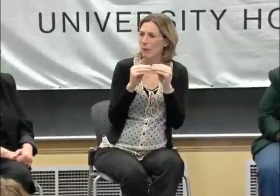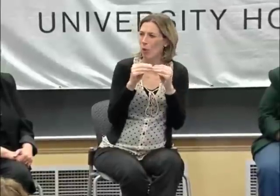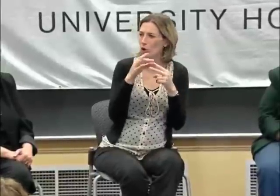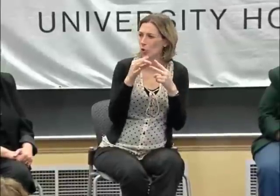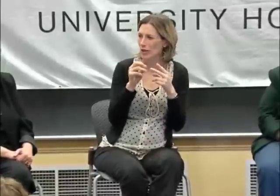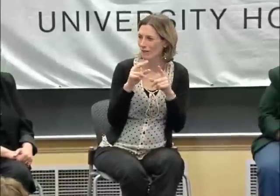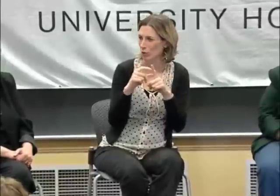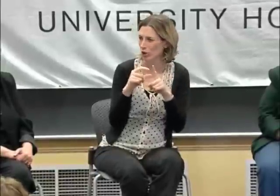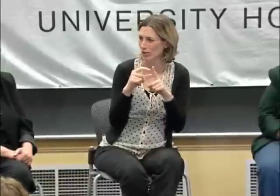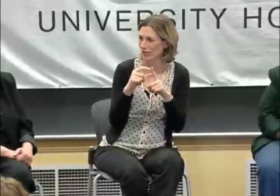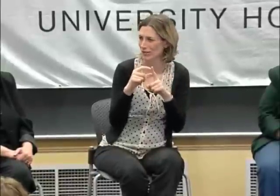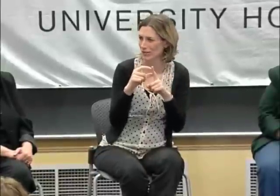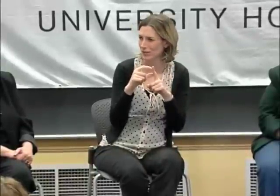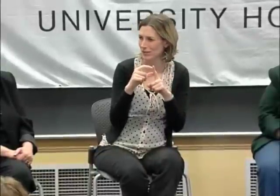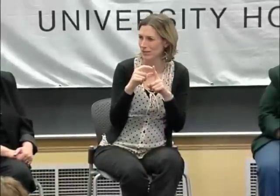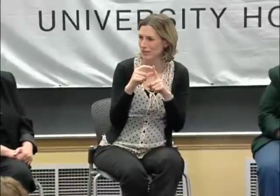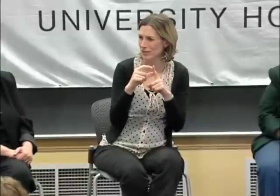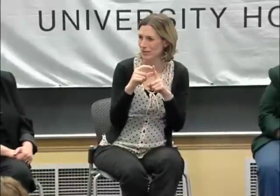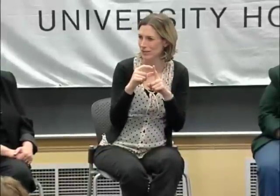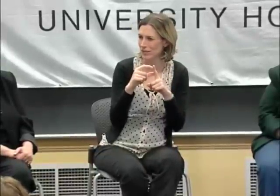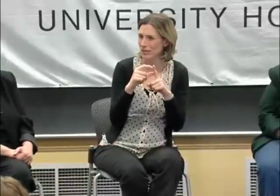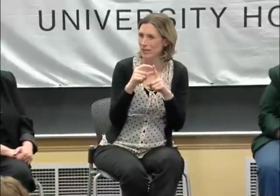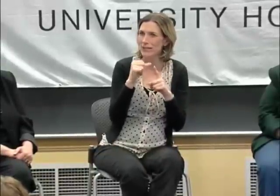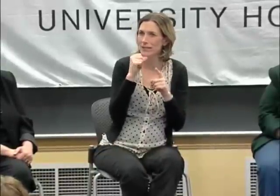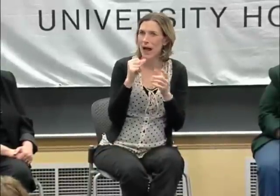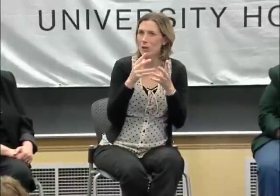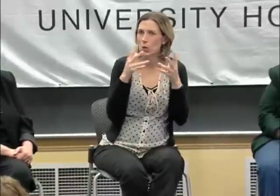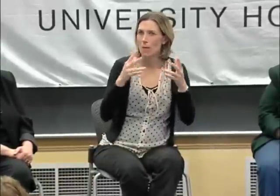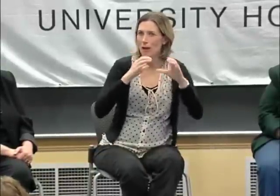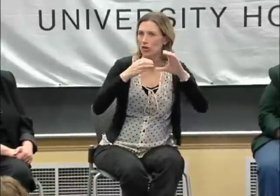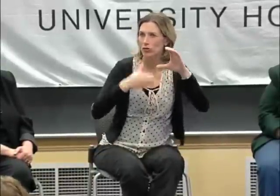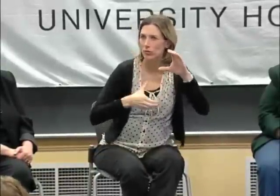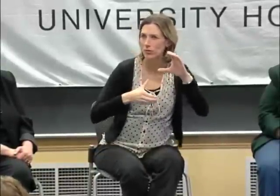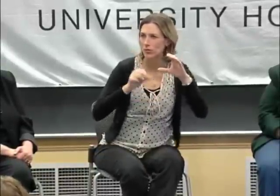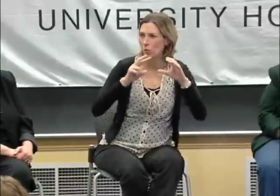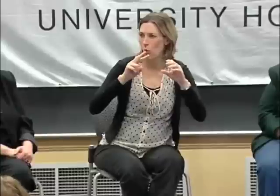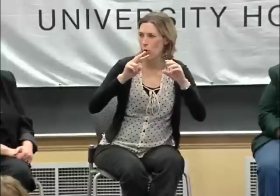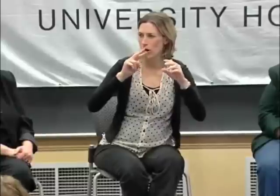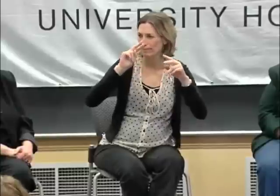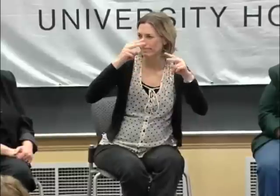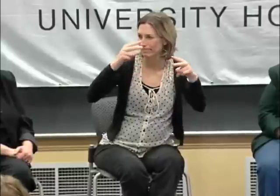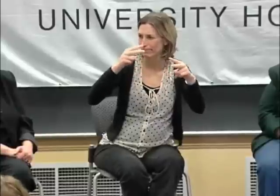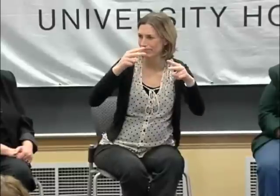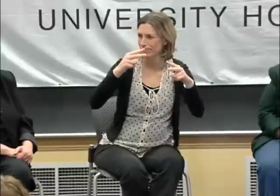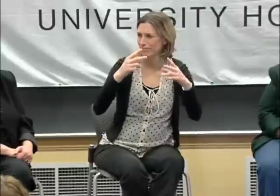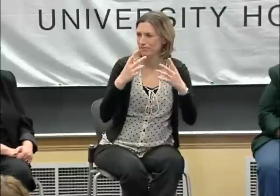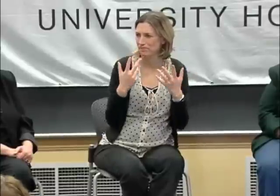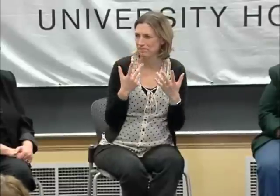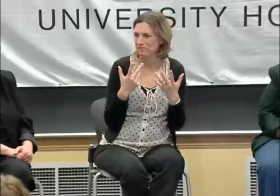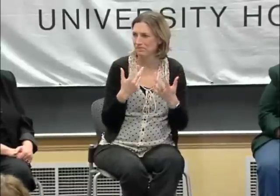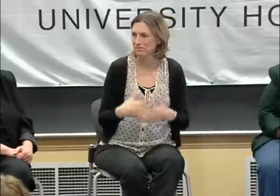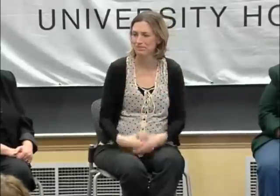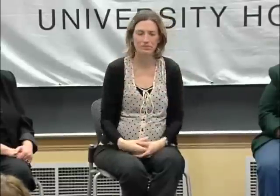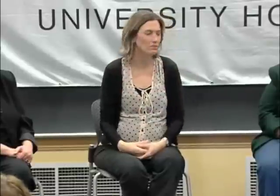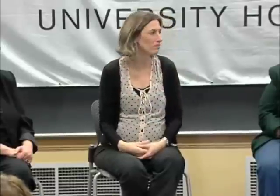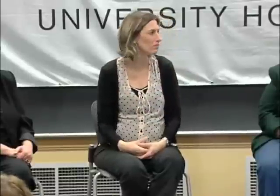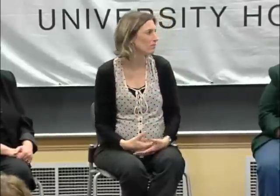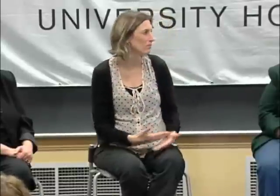For me, maybe it's more a choice of words or word choice the interpreter uses. It's not about miscommunication or the communication not